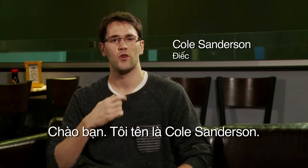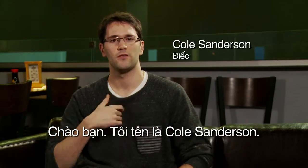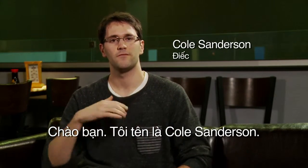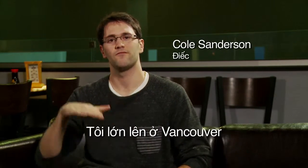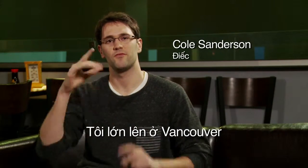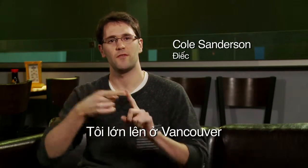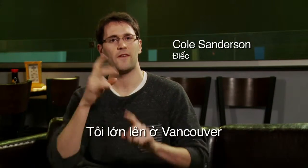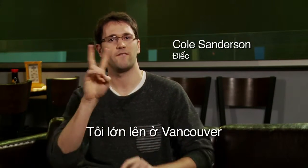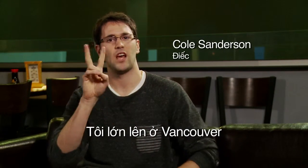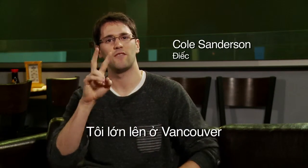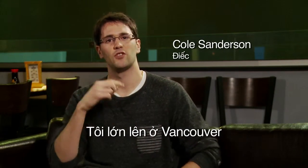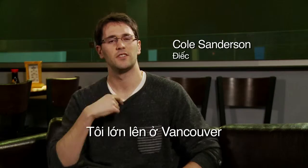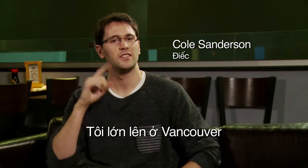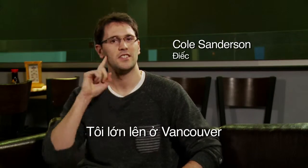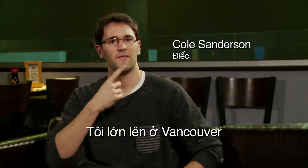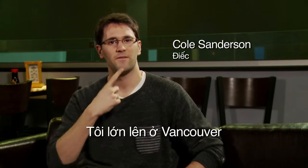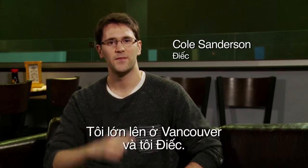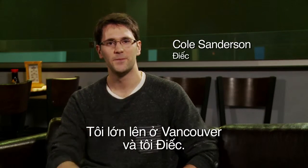I grew up in Vancouver and I'm deaf.